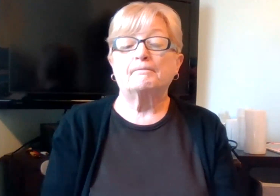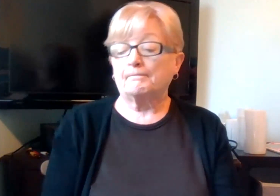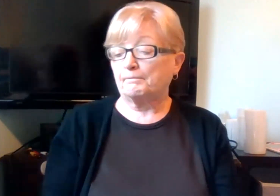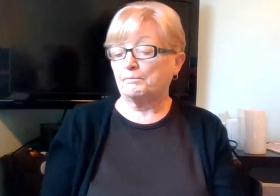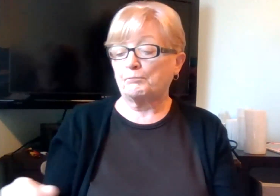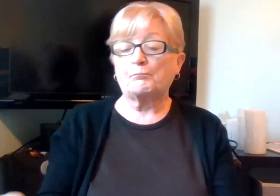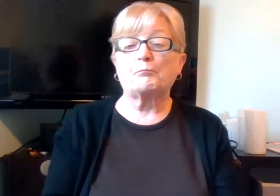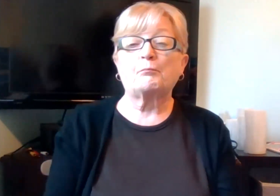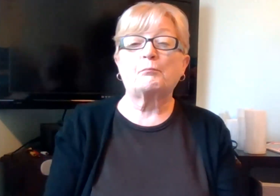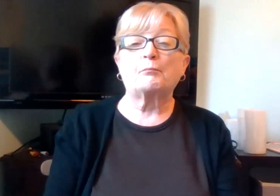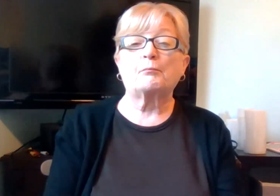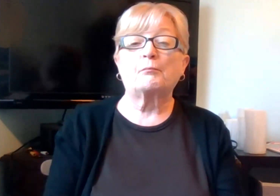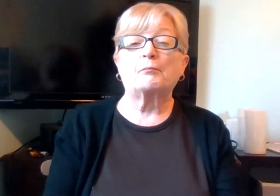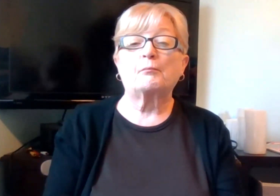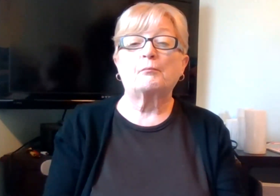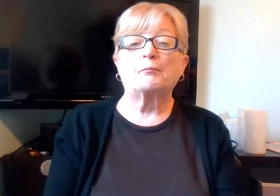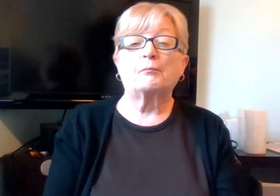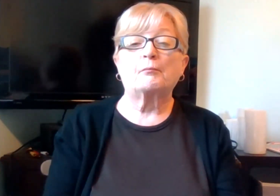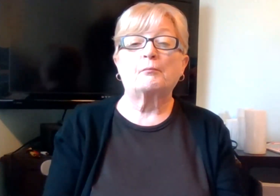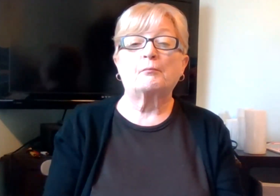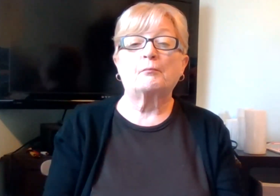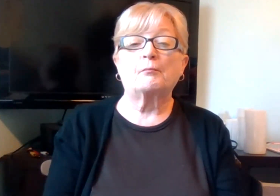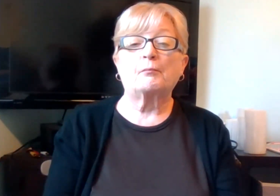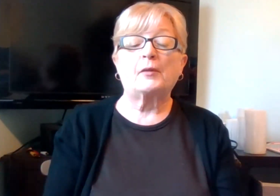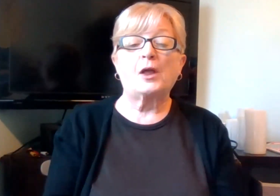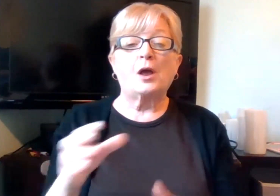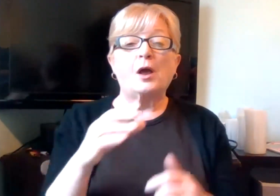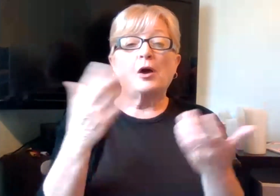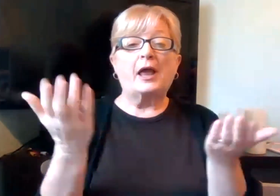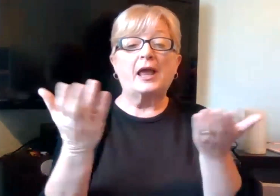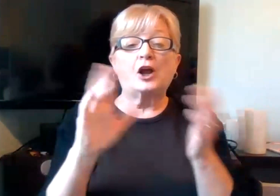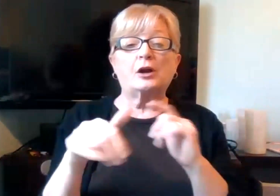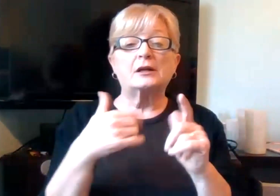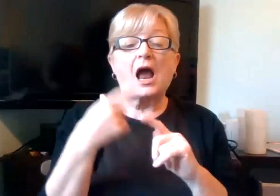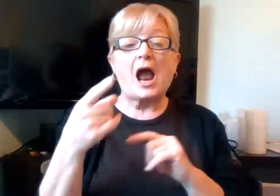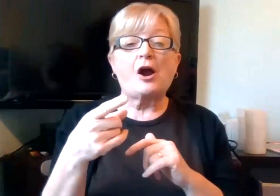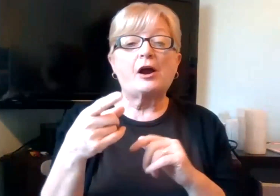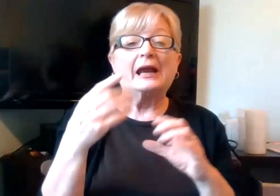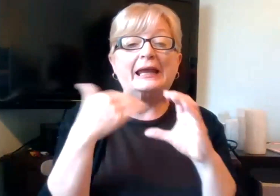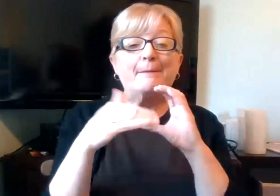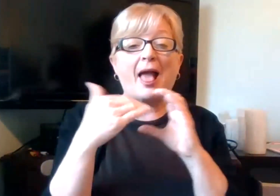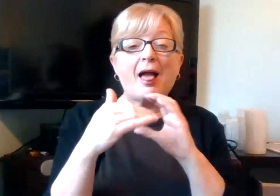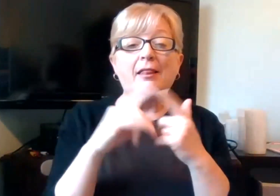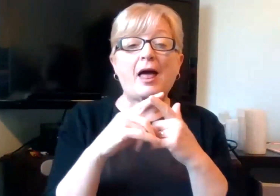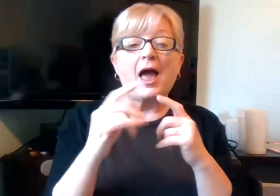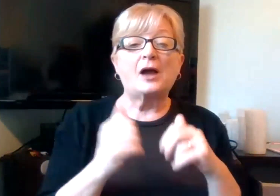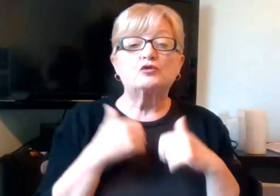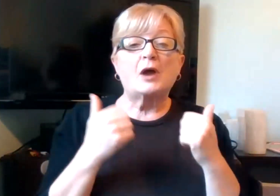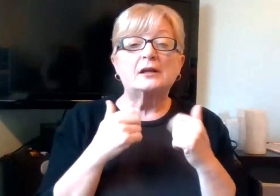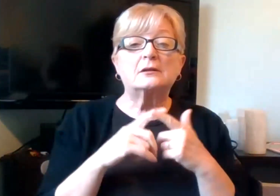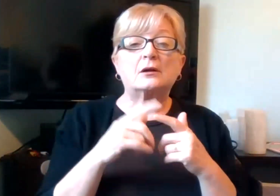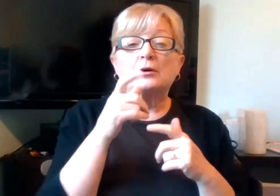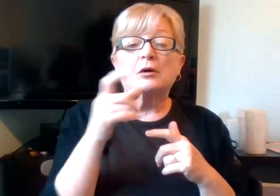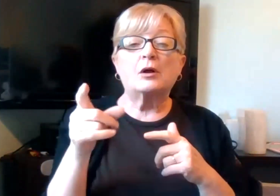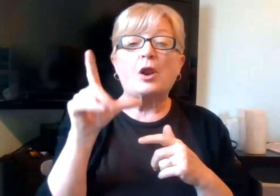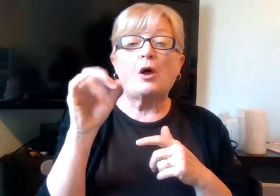Okay, so here is a slide that just highlights our email address. Laura or Aaron, did you want to read what is on the slide? We're actually